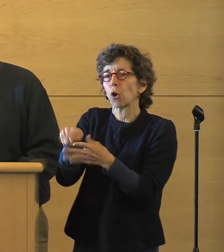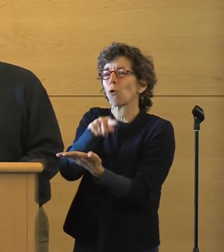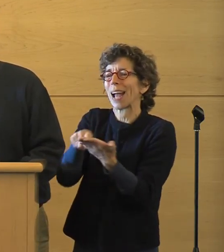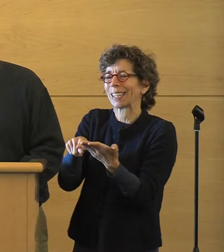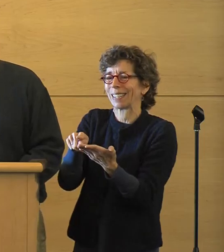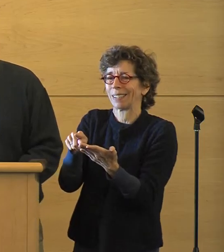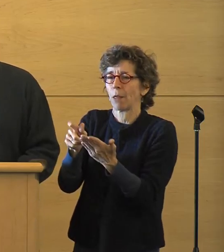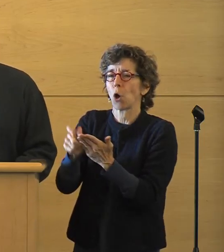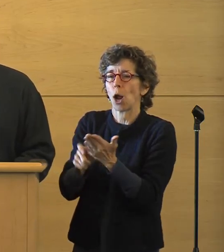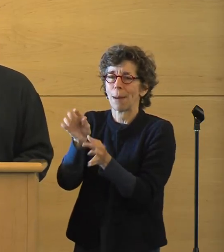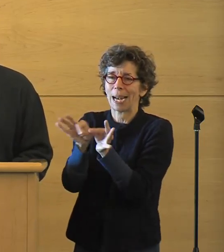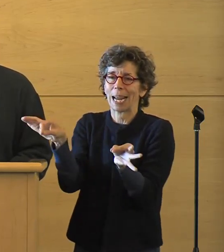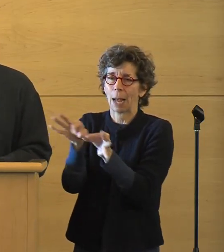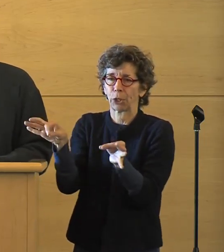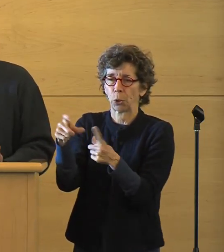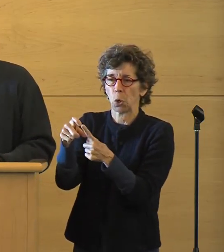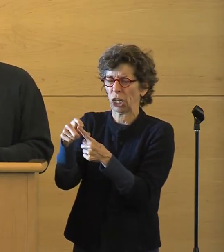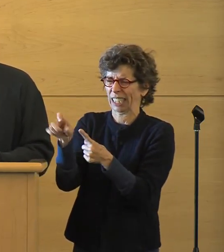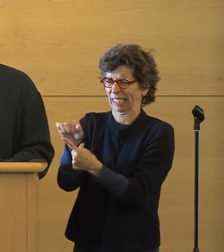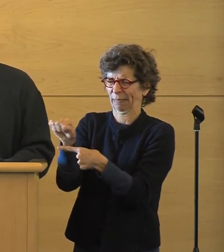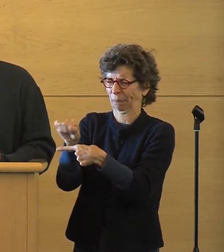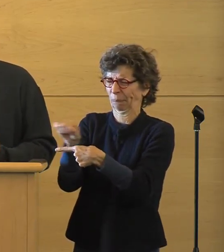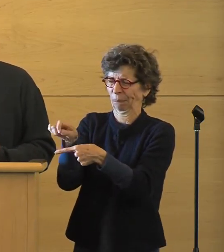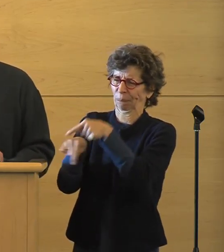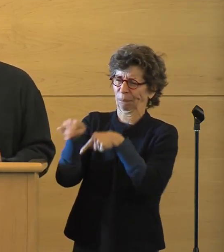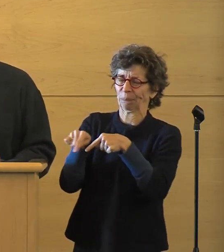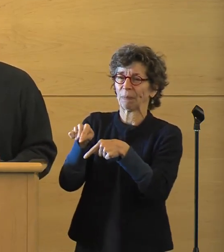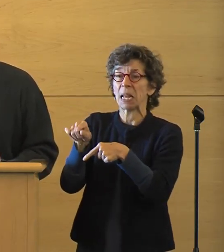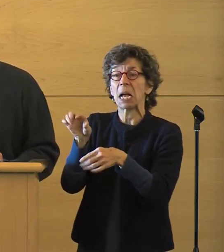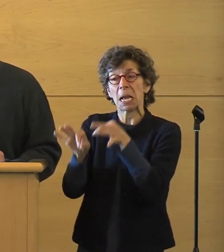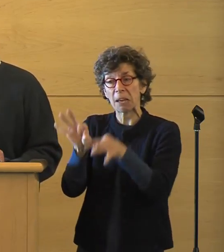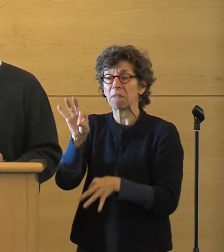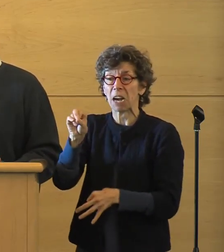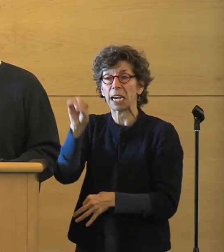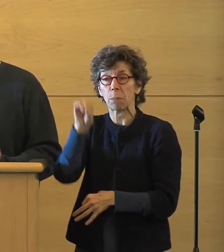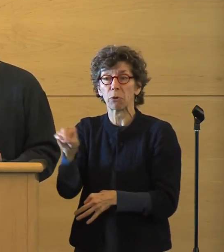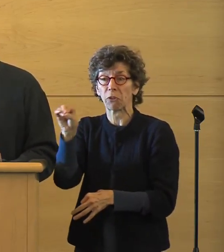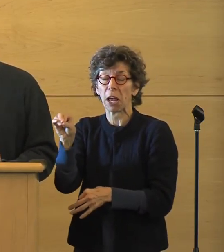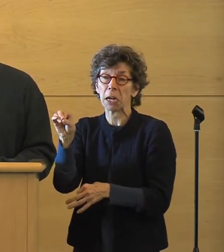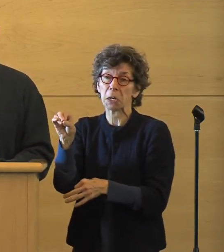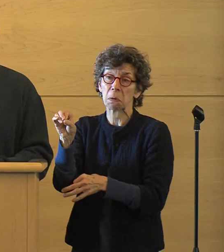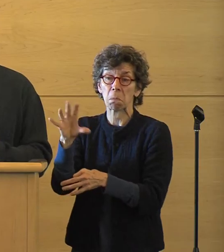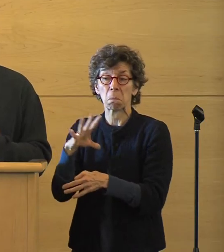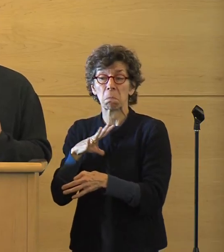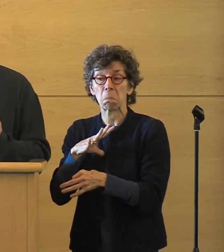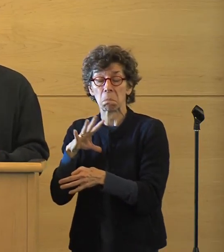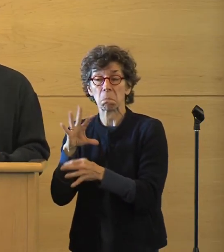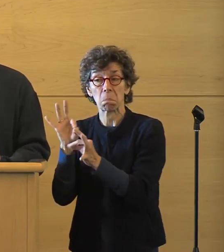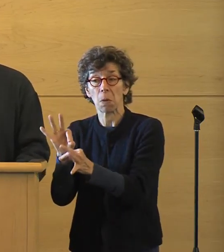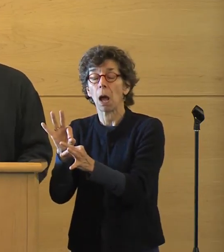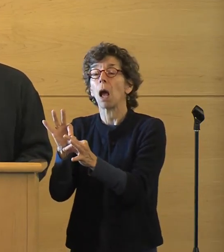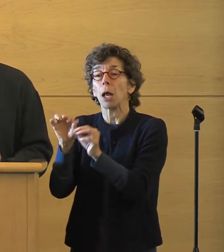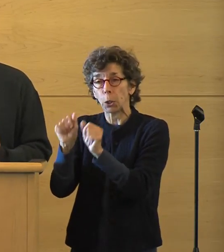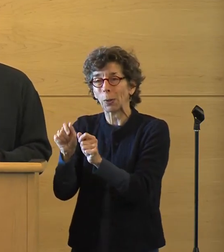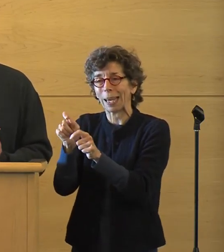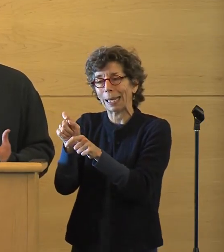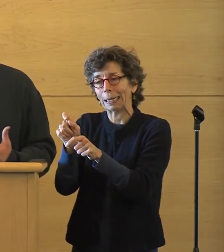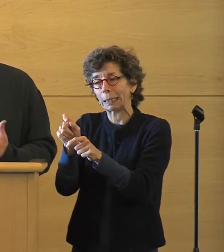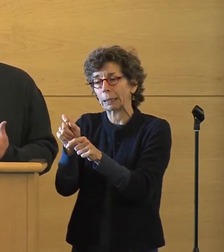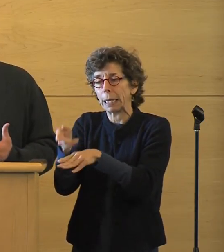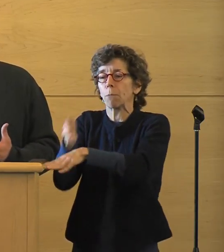then it's good as a starting point. And YouTube provides an editor that you can use to go